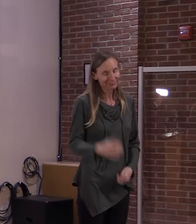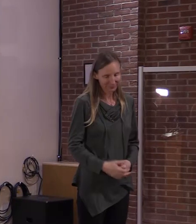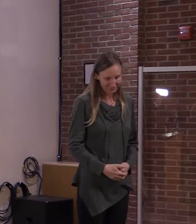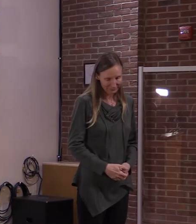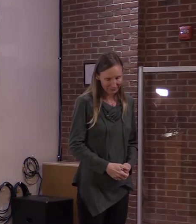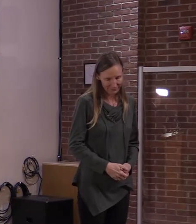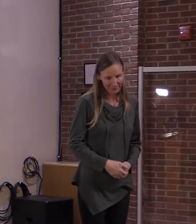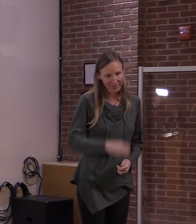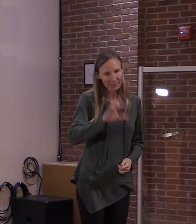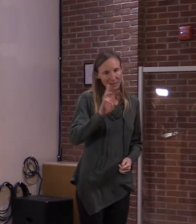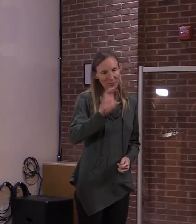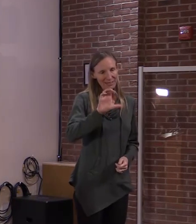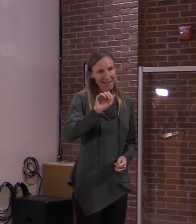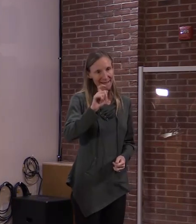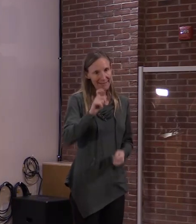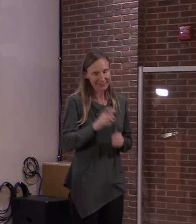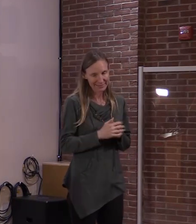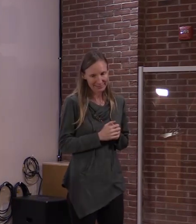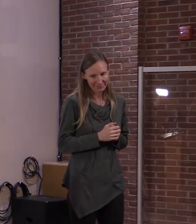Avery, WCAX.